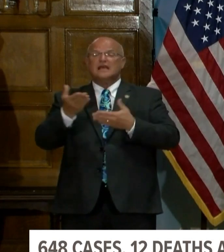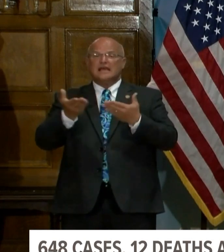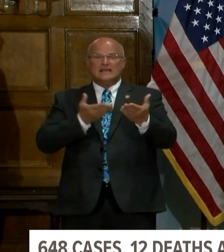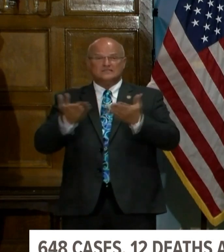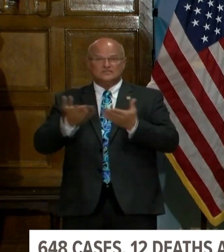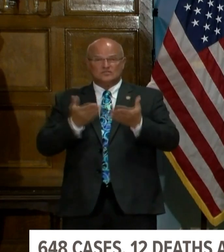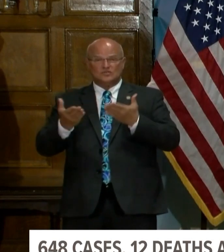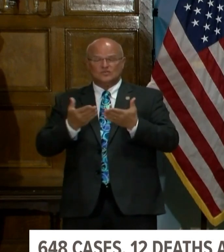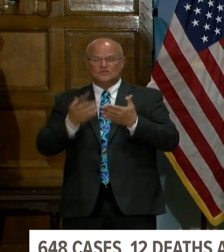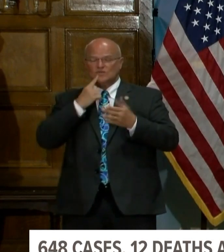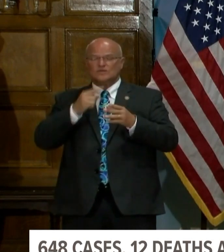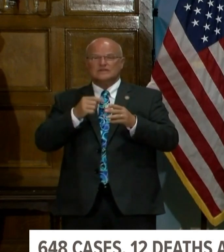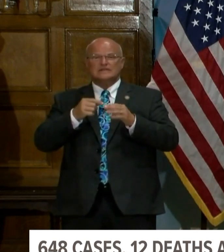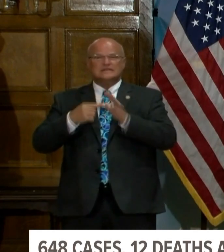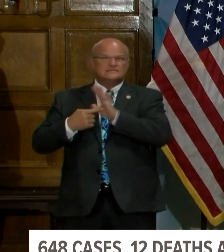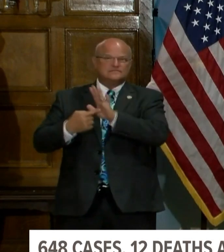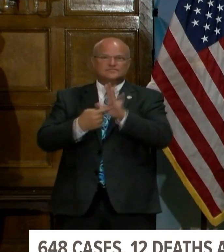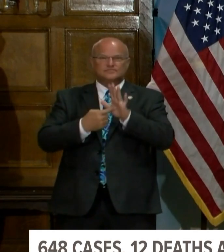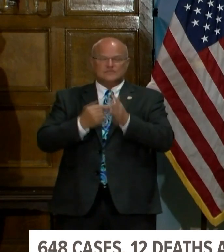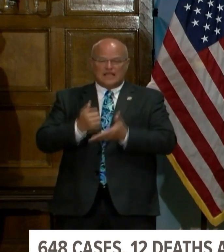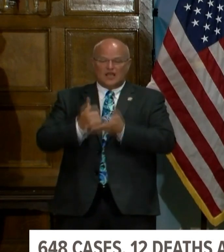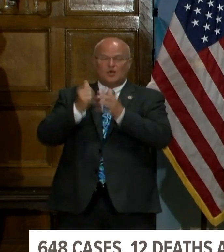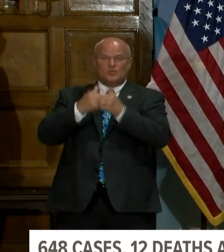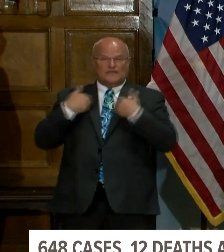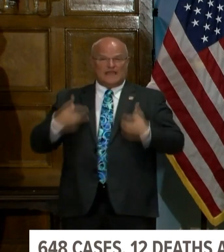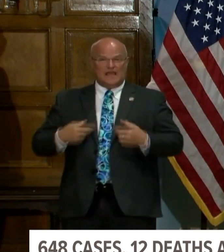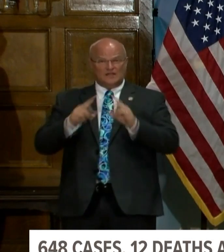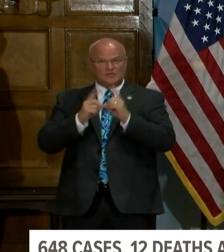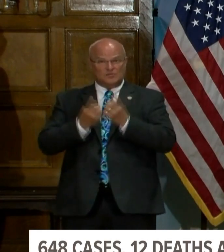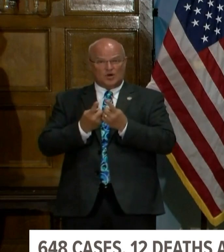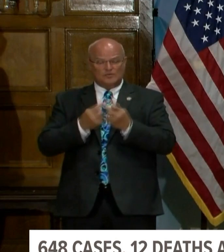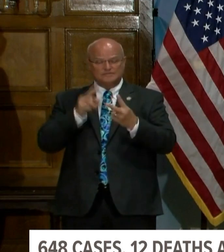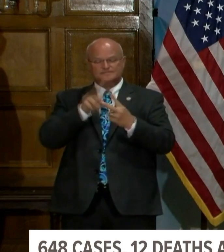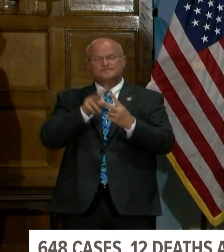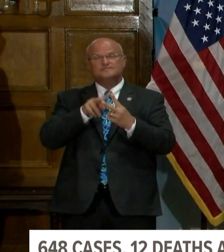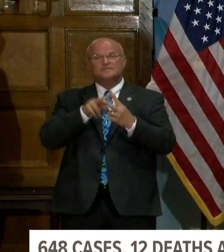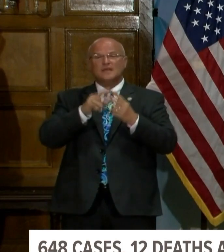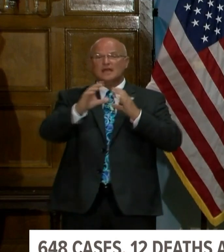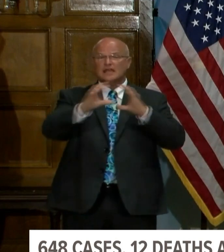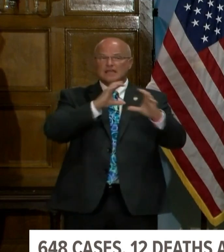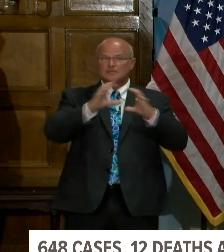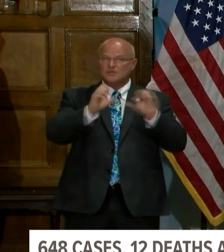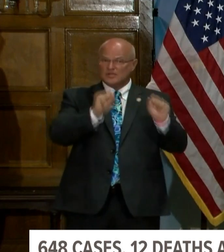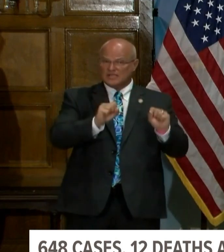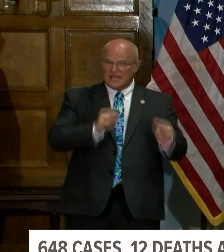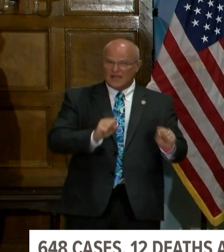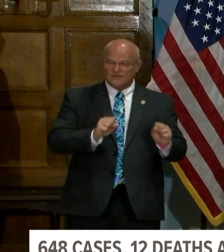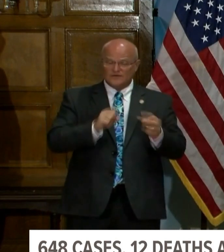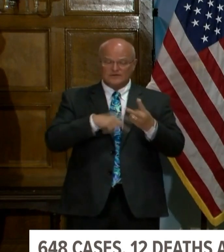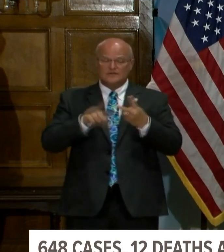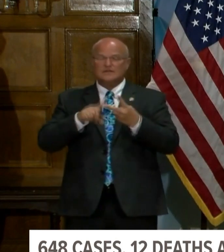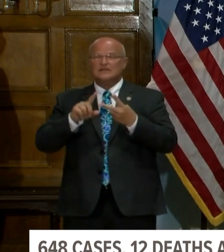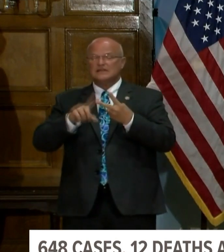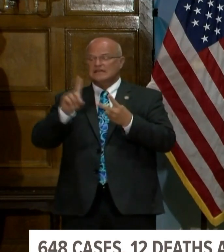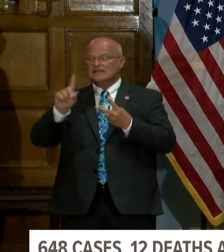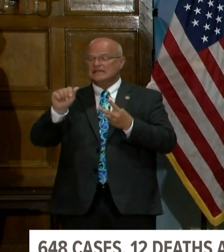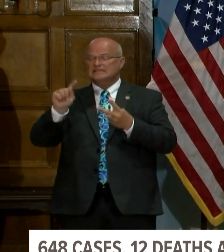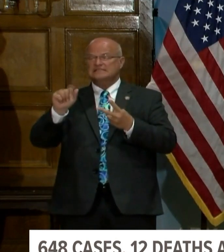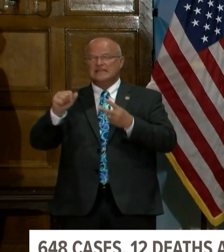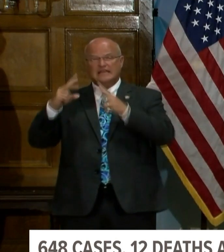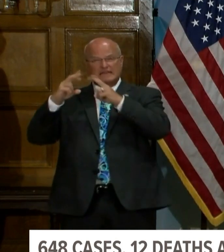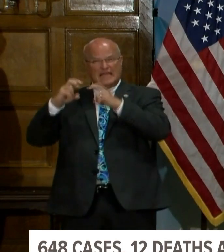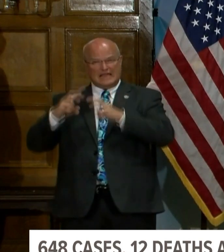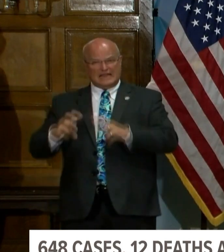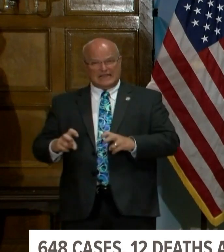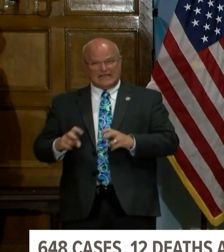capacity amplifier for the health department, largely in two ways, through communication efforts and also data analytics since